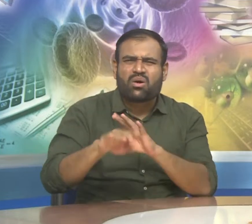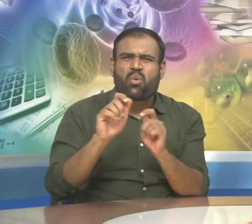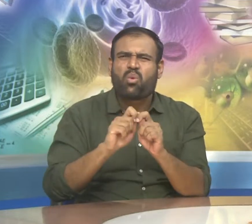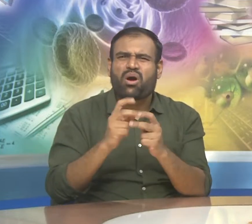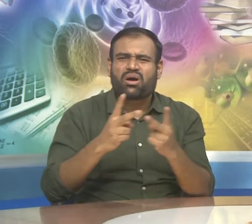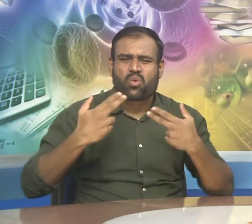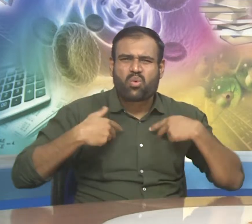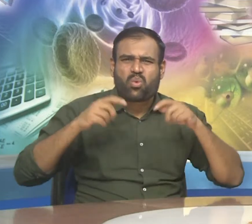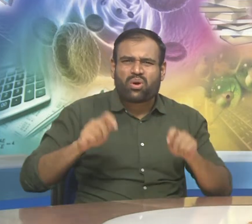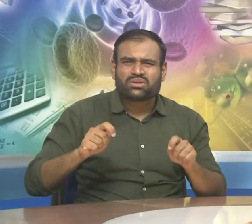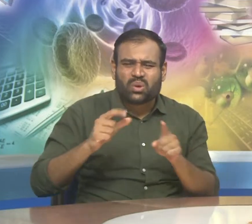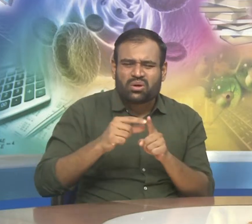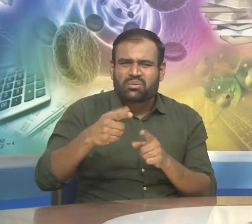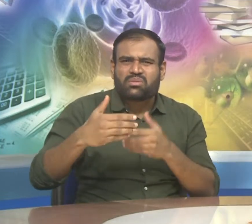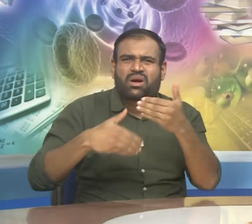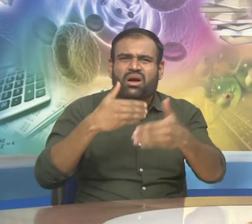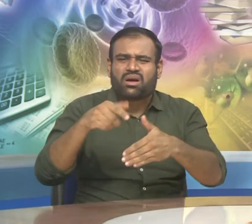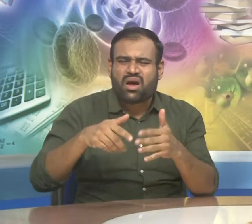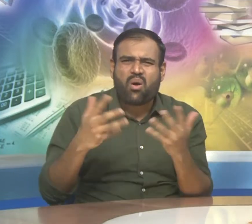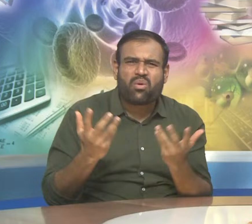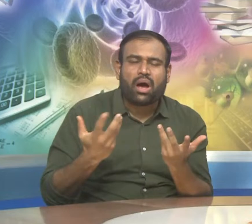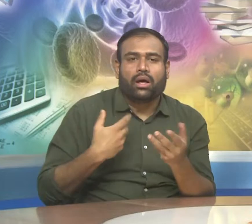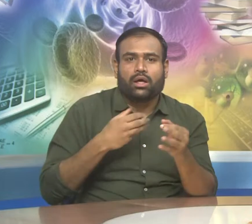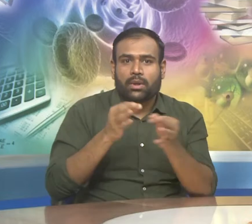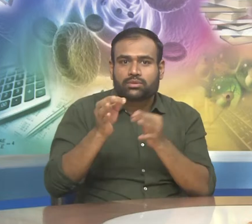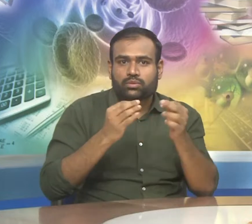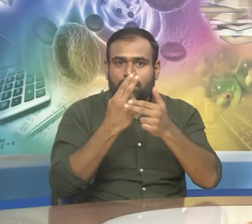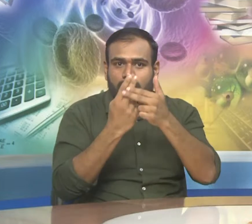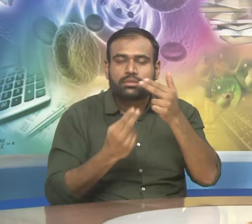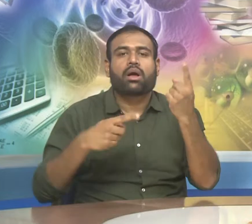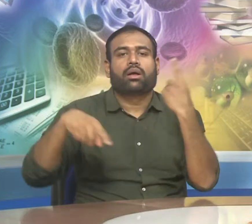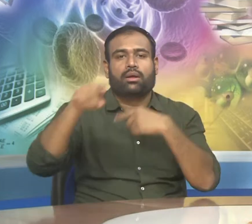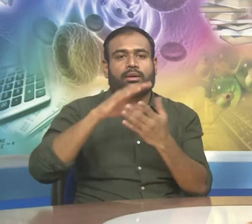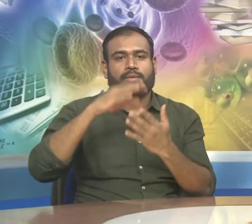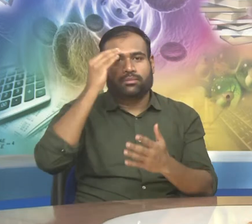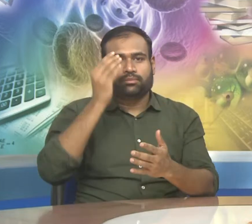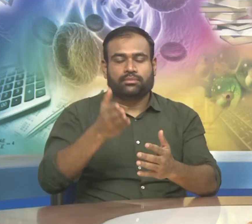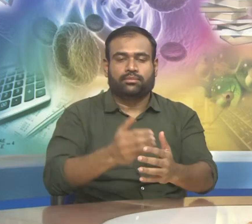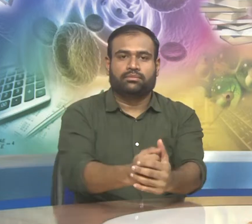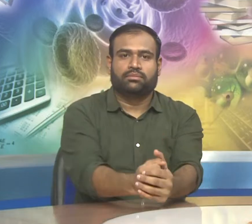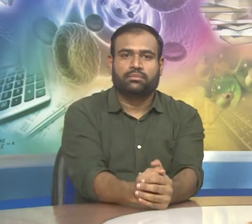explain the working of the subordinate or lower courts.